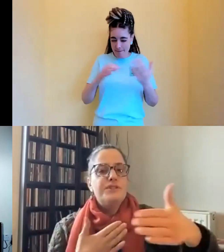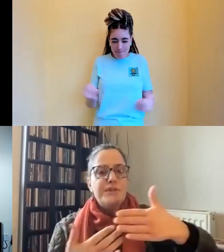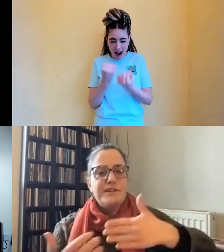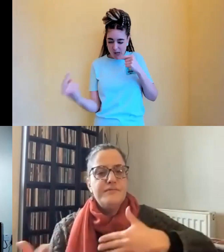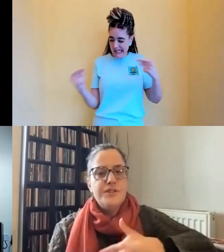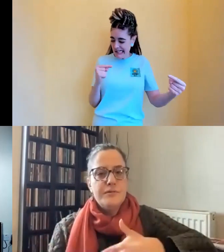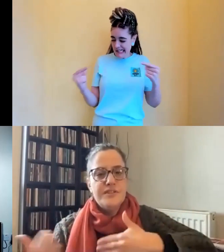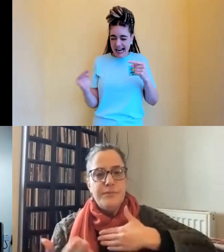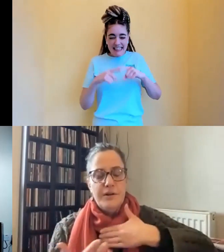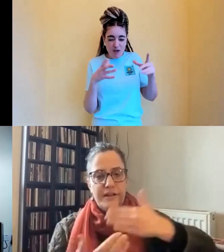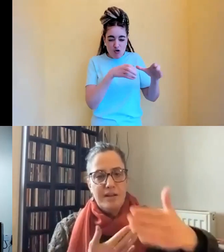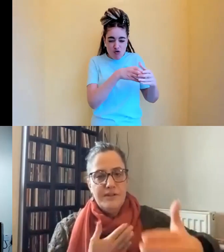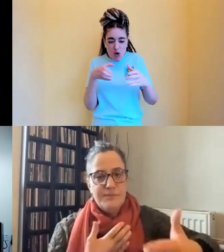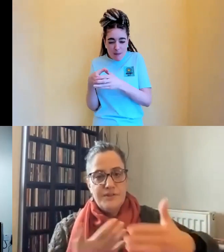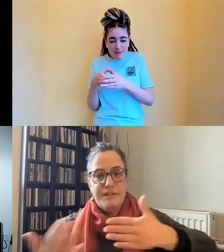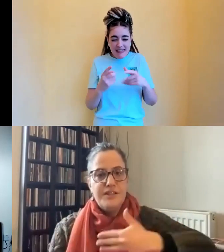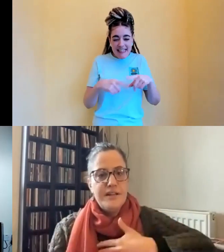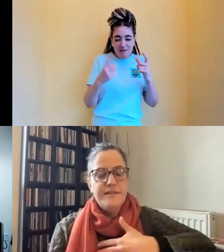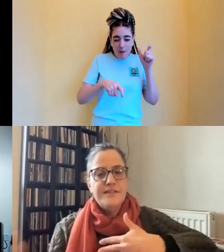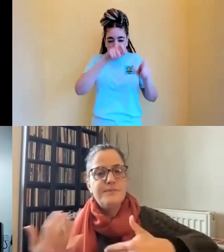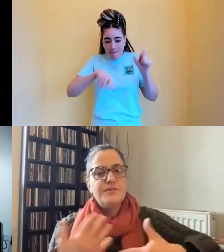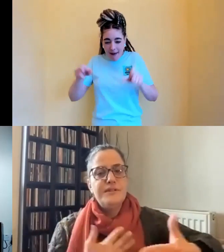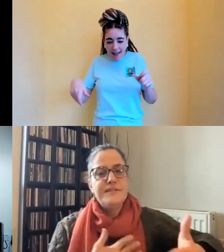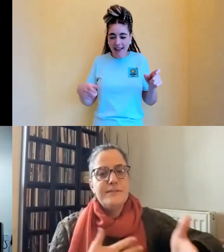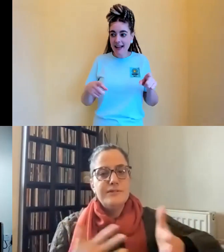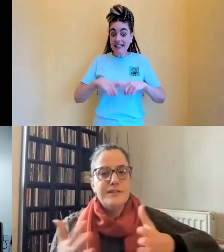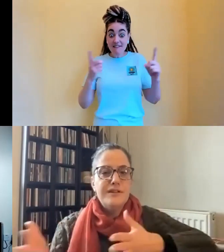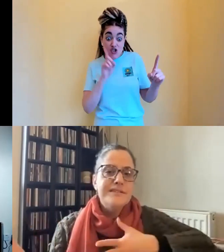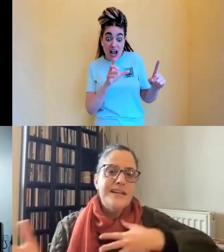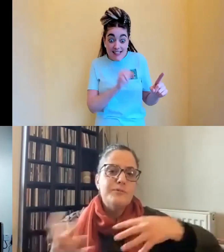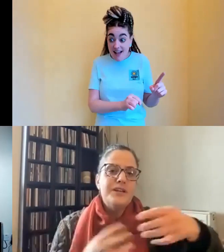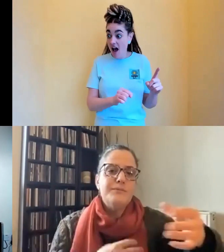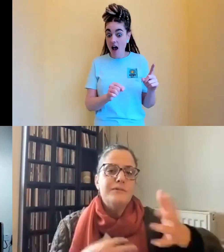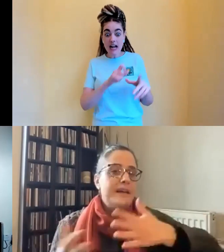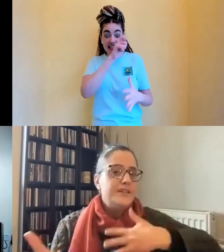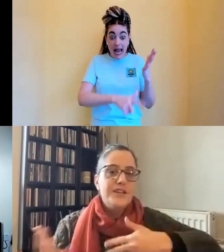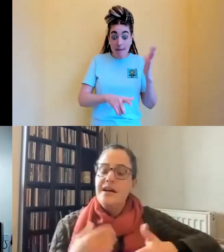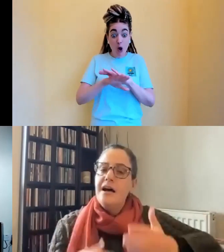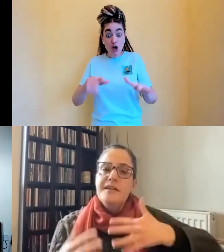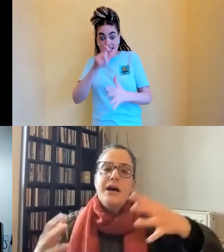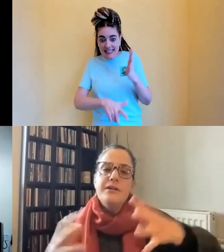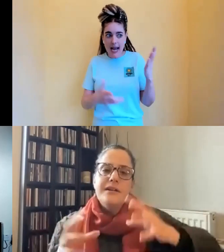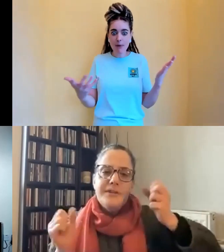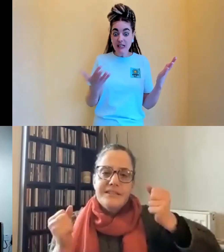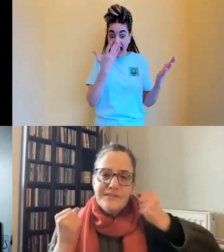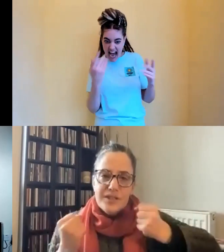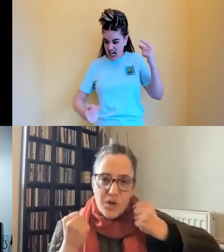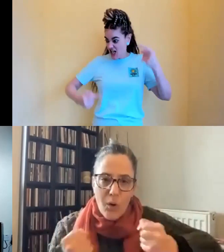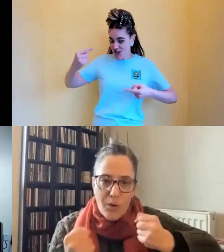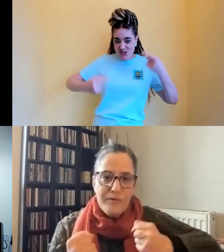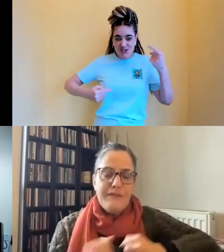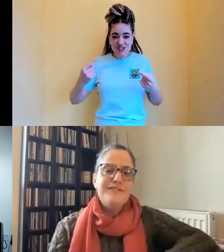people, between individuals, the power dynamics between genders, between disabled and non-disabled people, age. I think power dynamic is sort